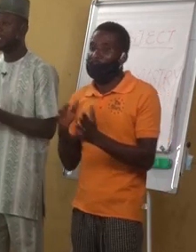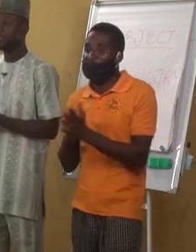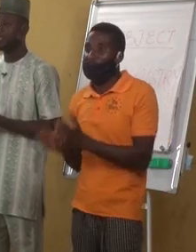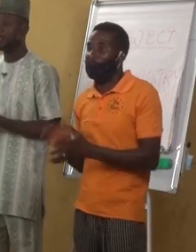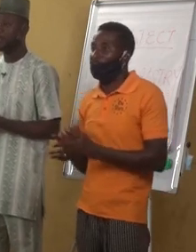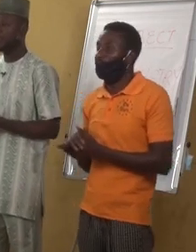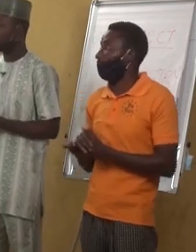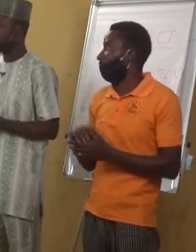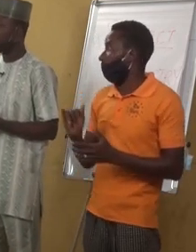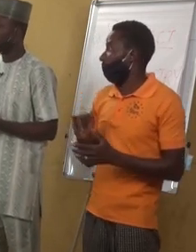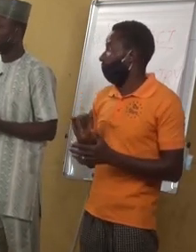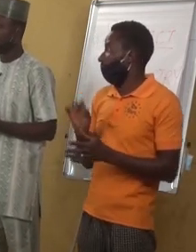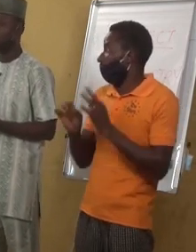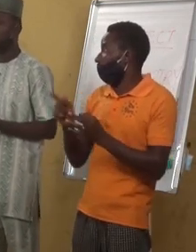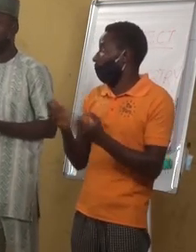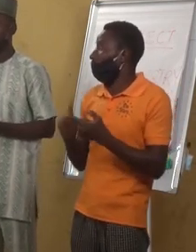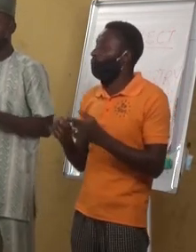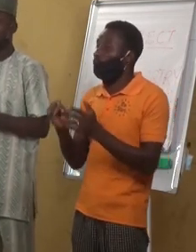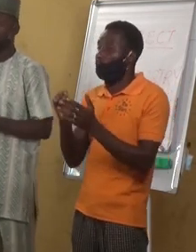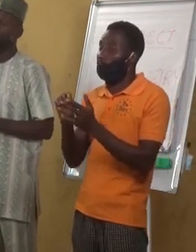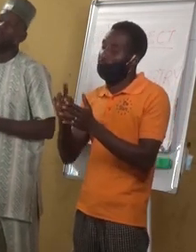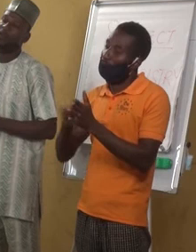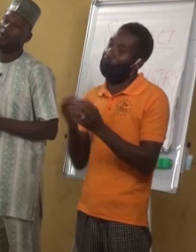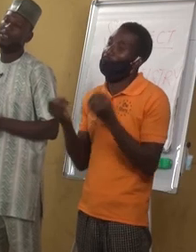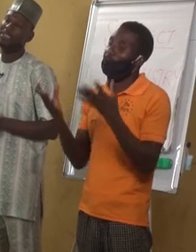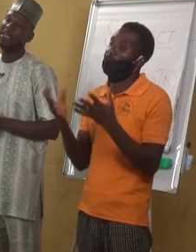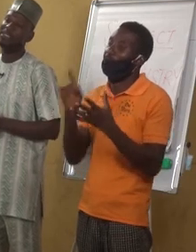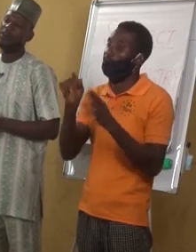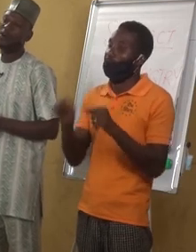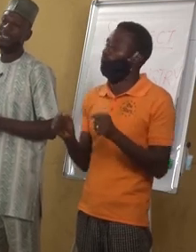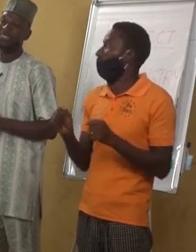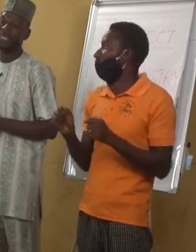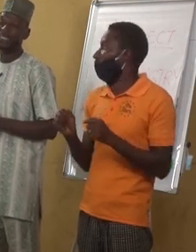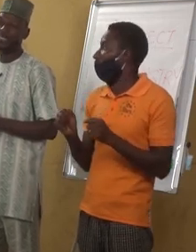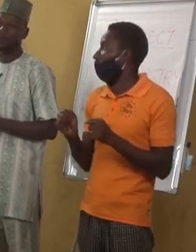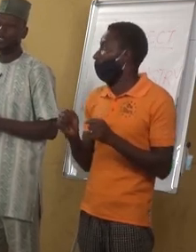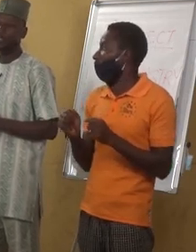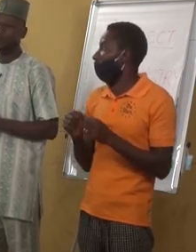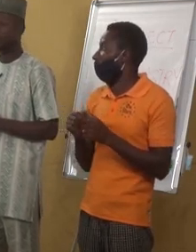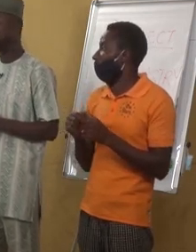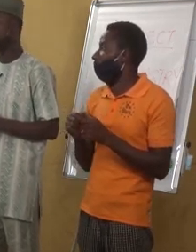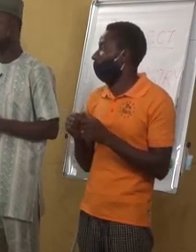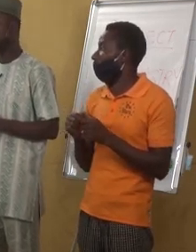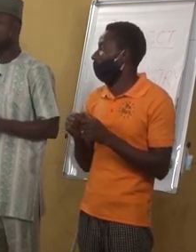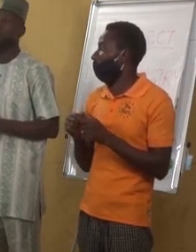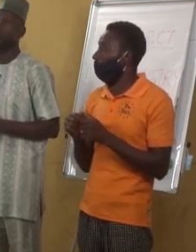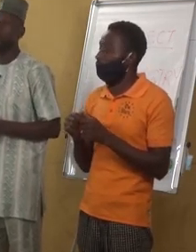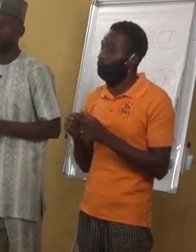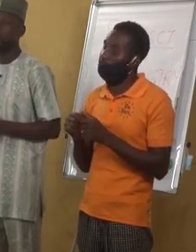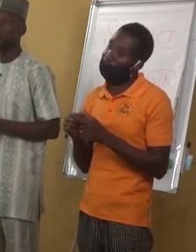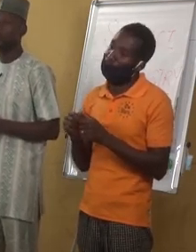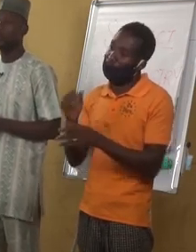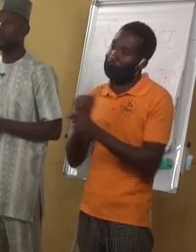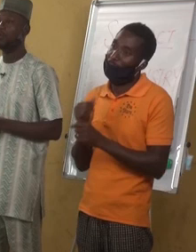reference materials. If you want to study further, you can contact Understanding Chemistry by Godwin O.